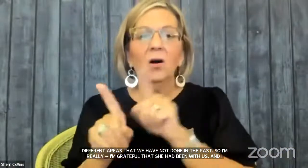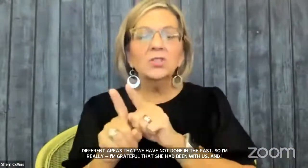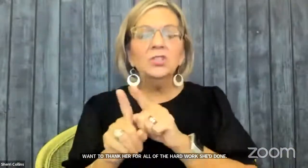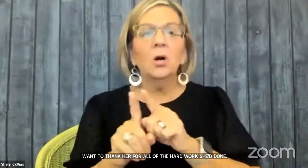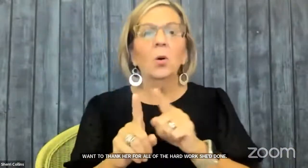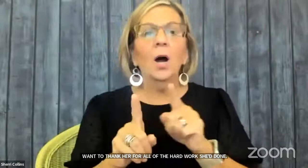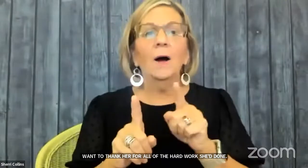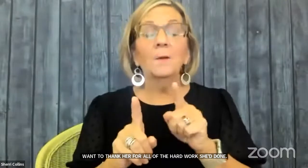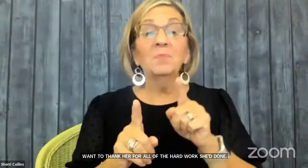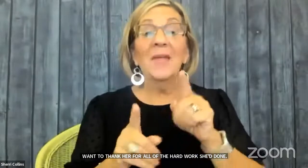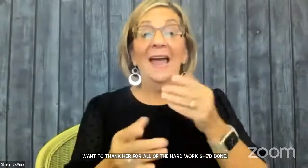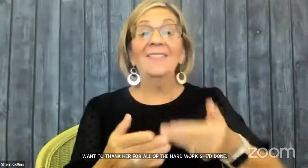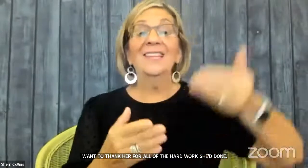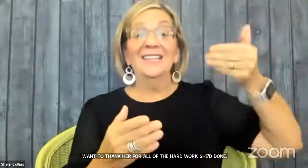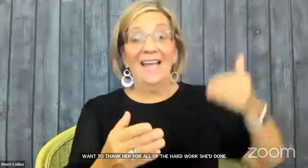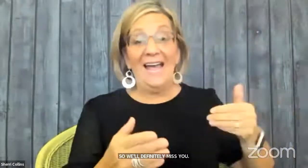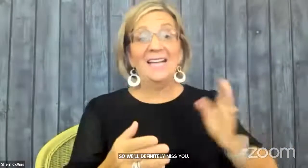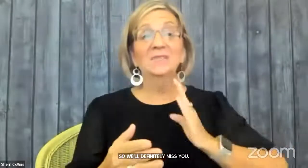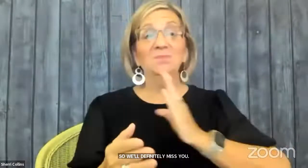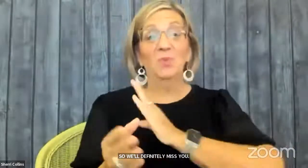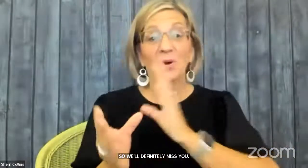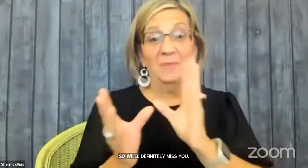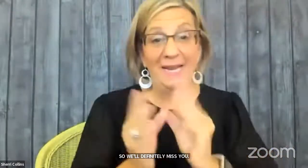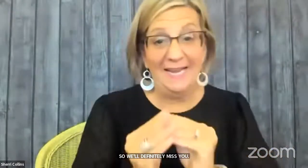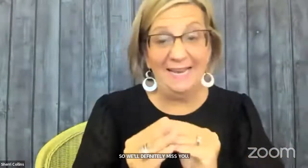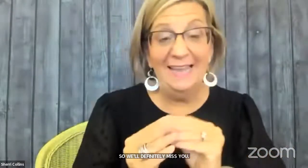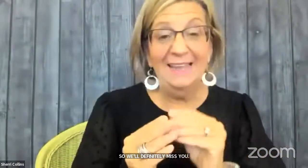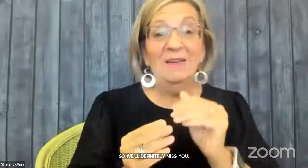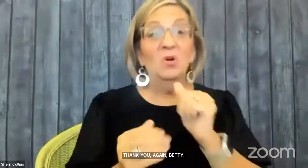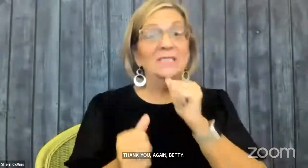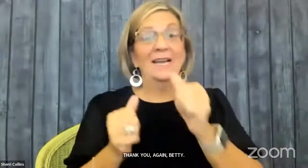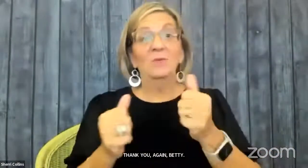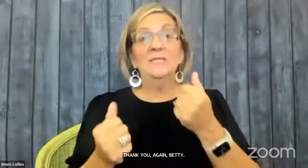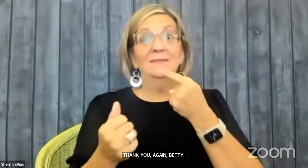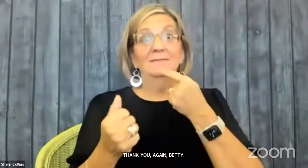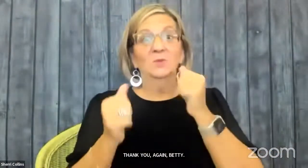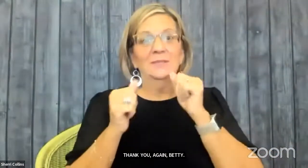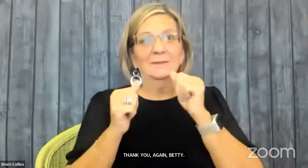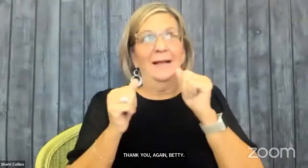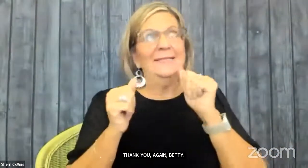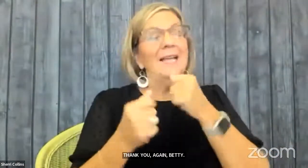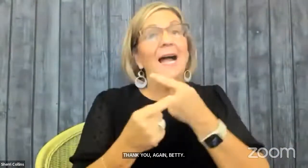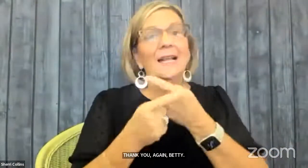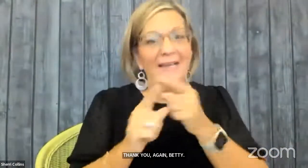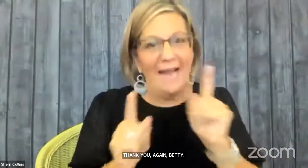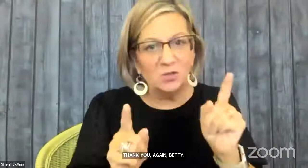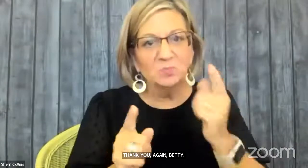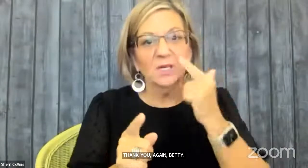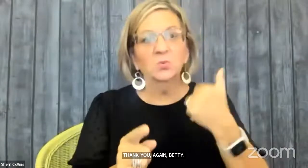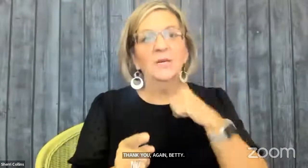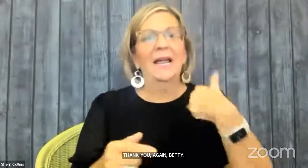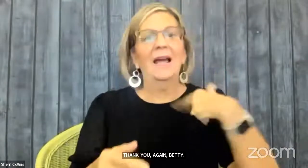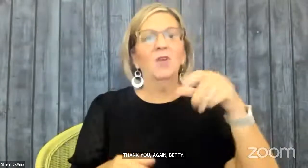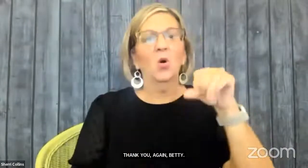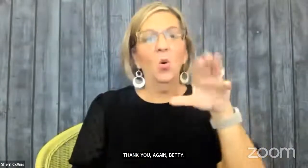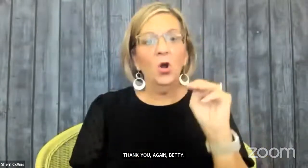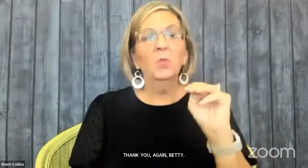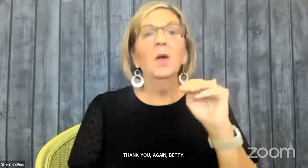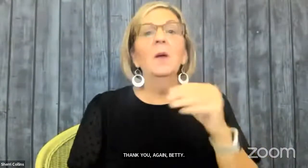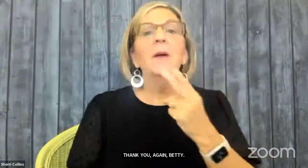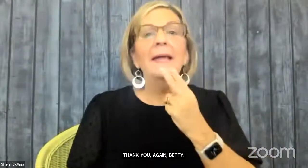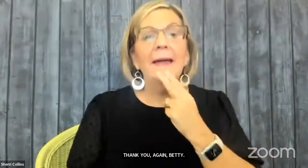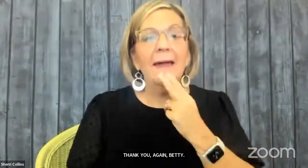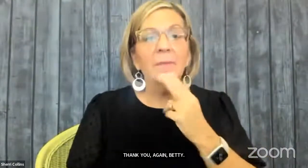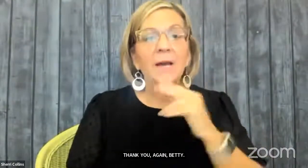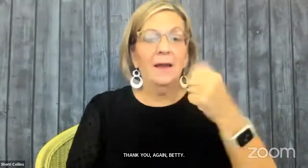And also at the last board meeting, which I did not announce because we didn't have a